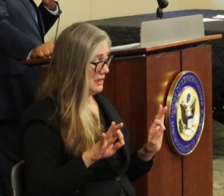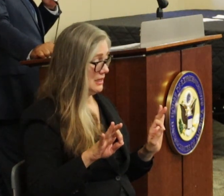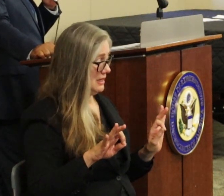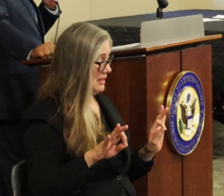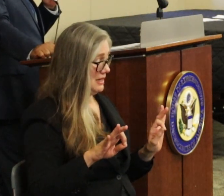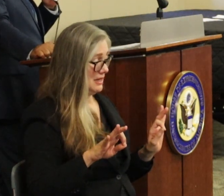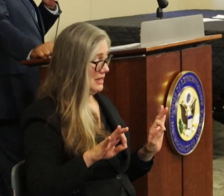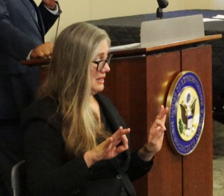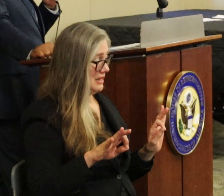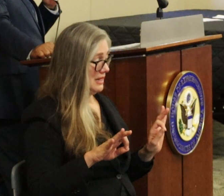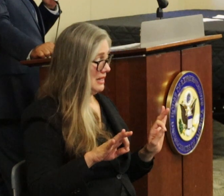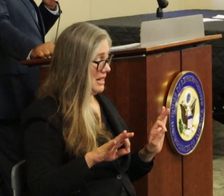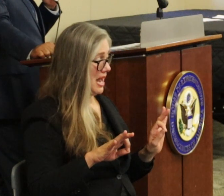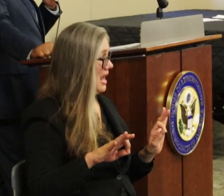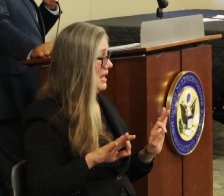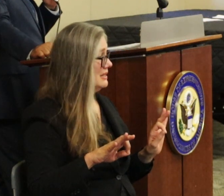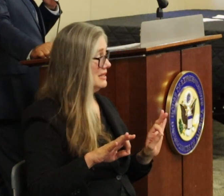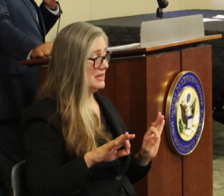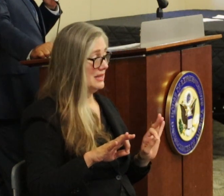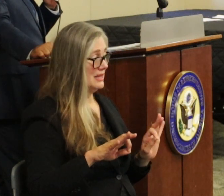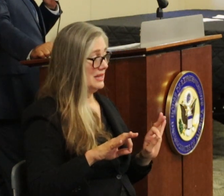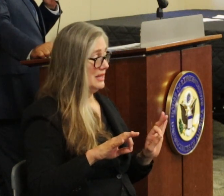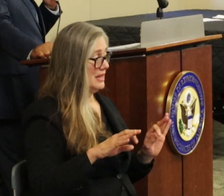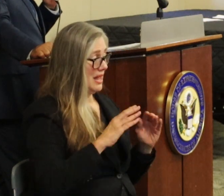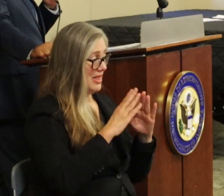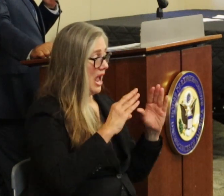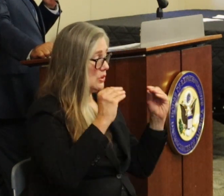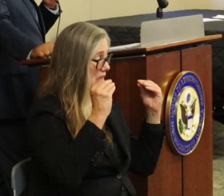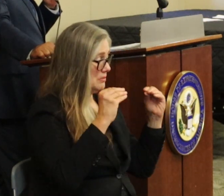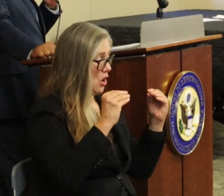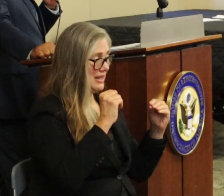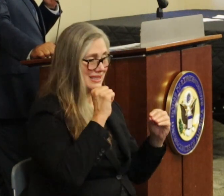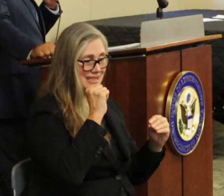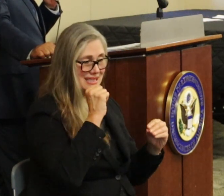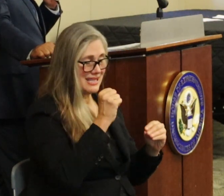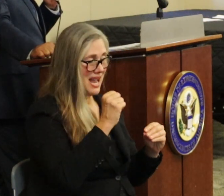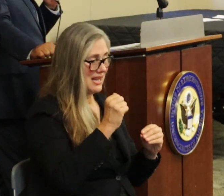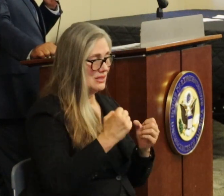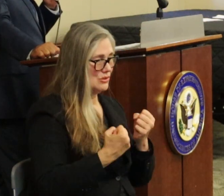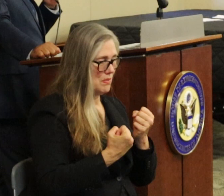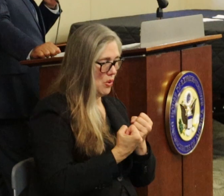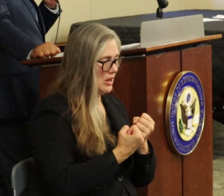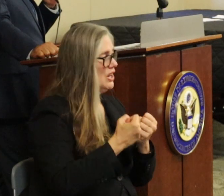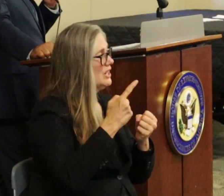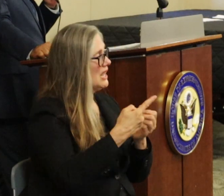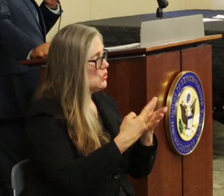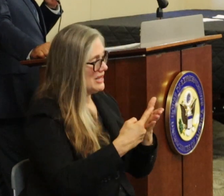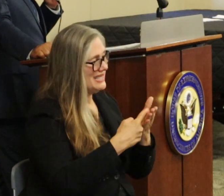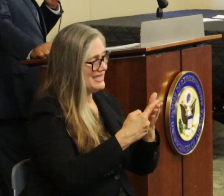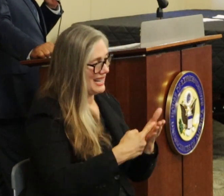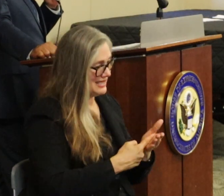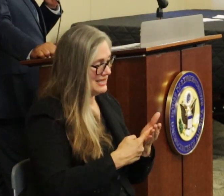doesn't support work to pay that loan back, can't we have a discussion with the lenders on that end to adjust